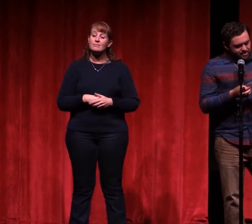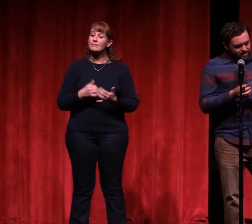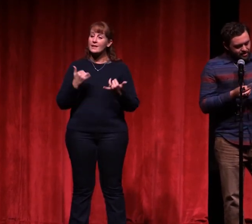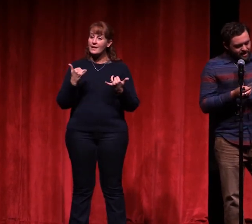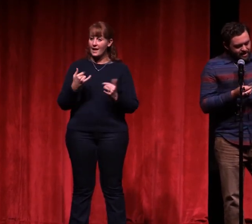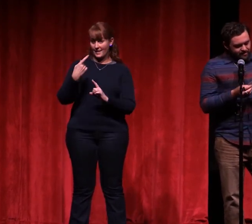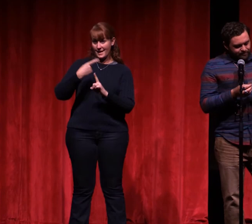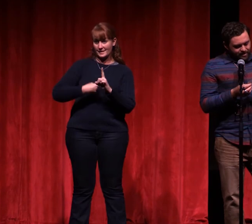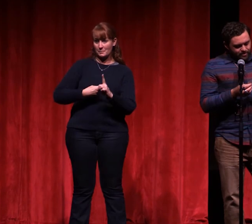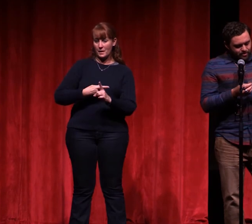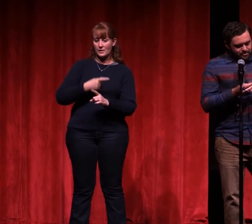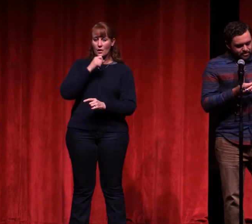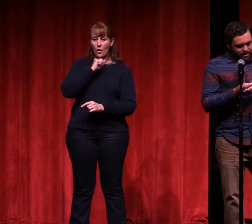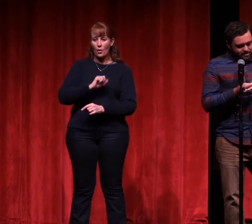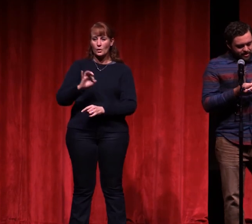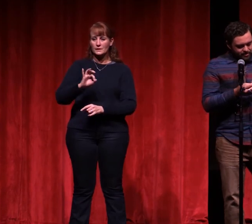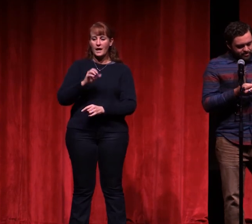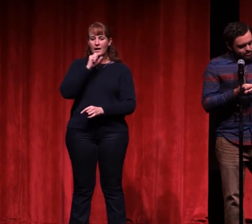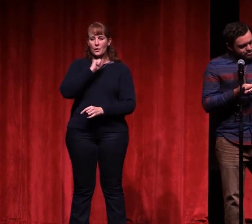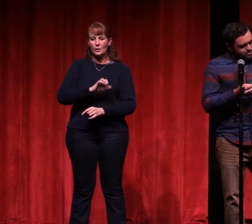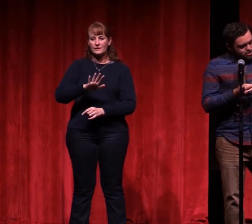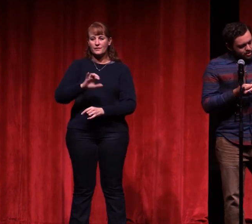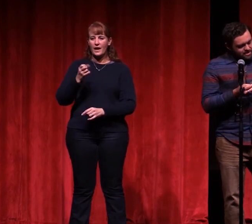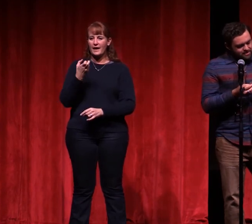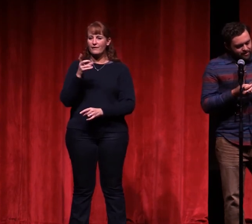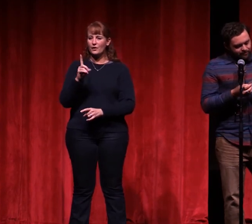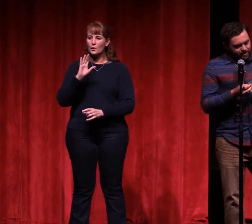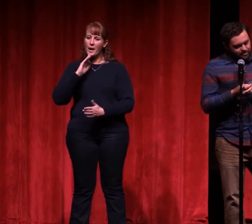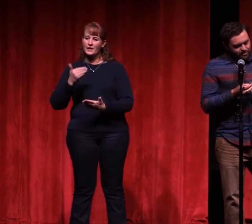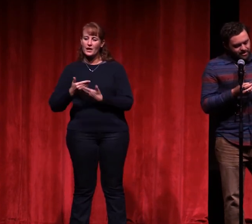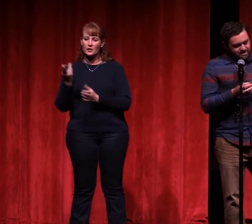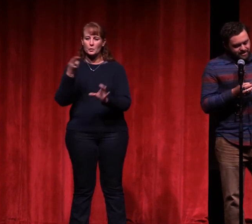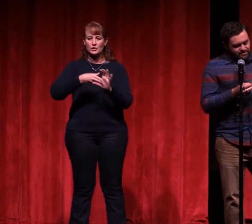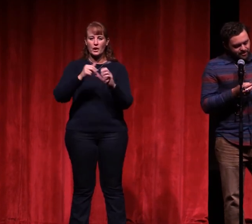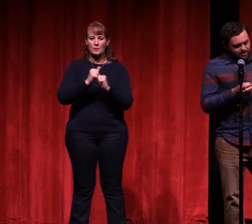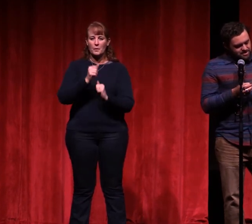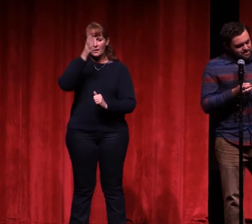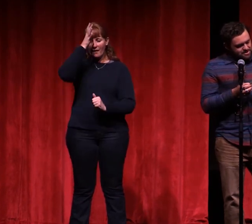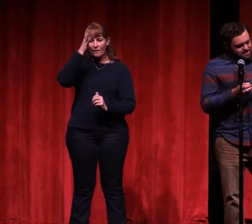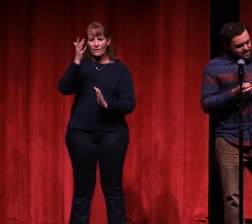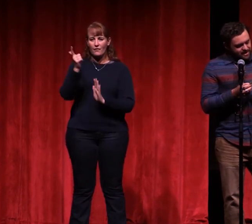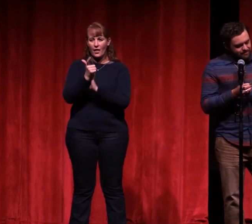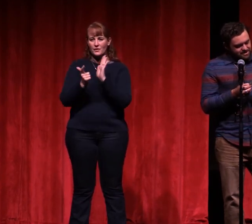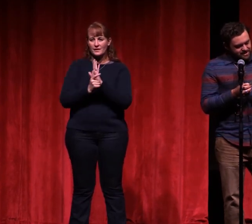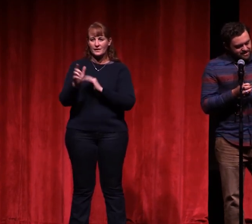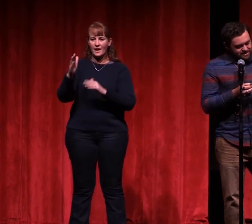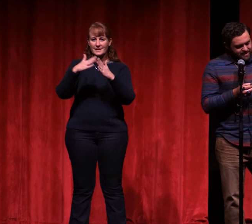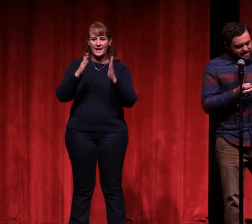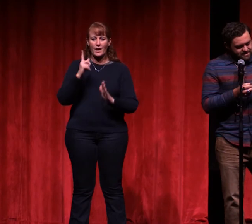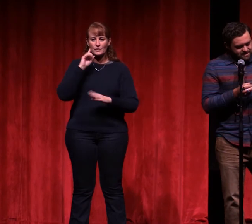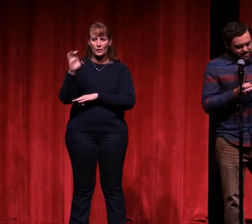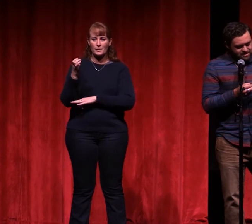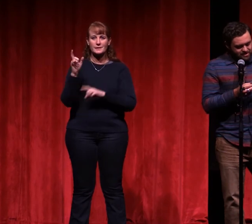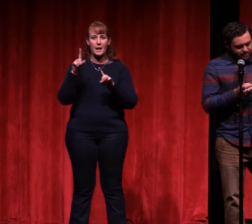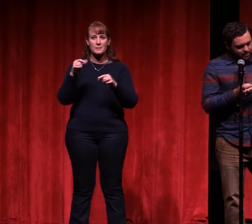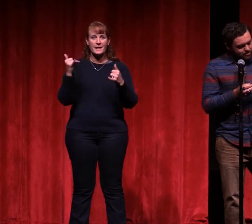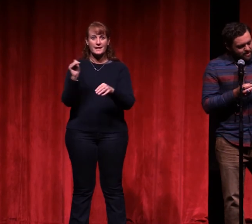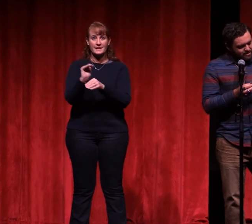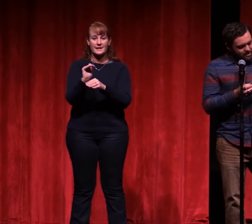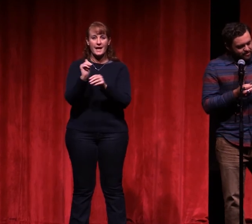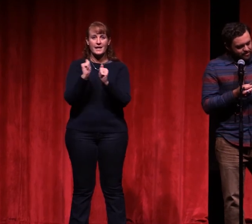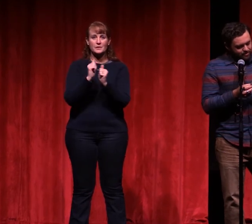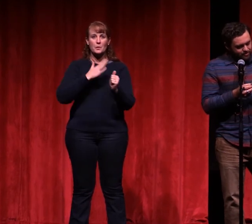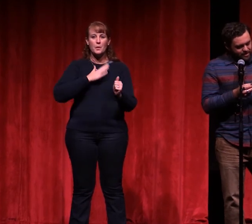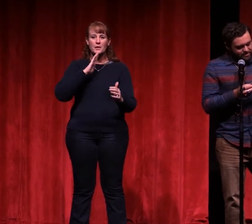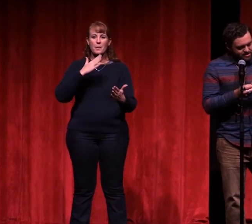This month, our 9 and 5-year-old granddaughters will join us at my father-in-law's house for Christmas, and I am attending tonight's Tell Us Something with